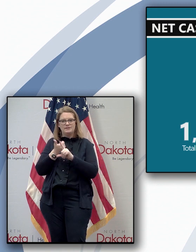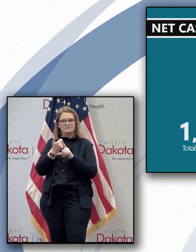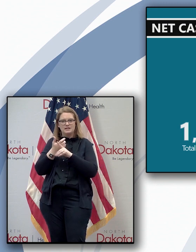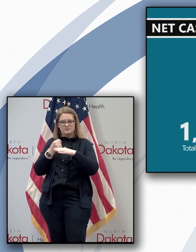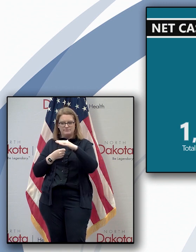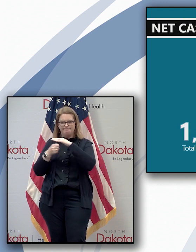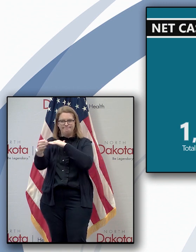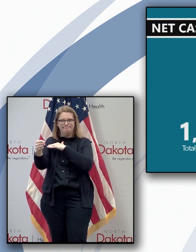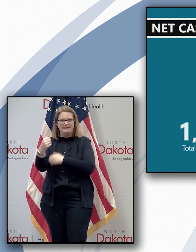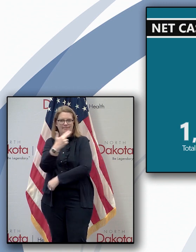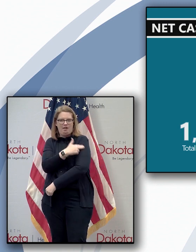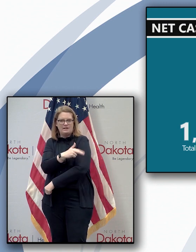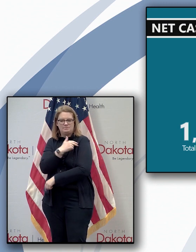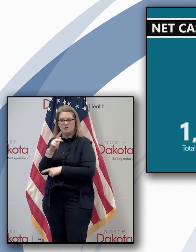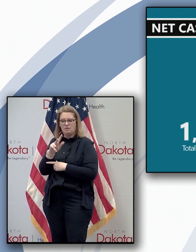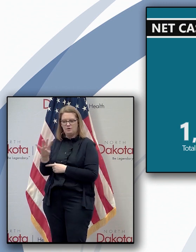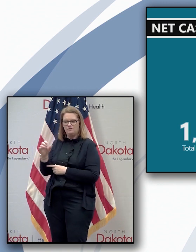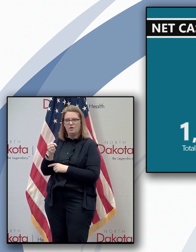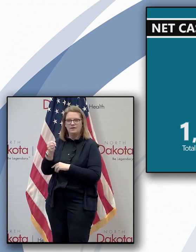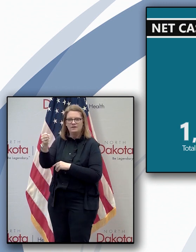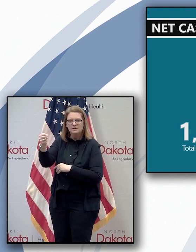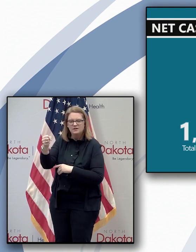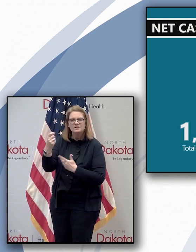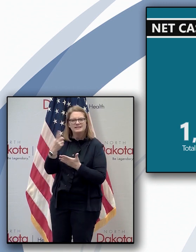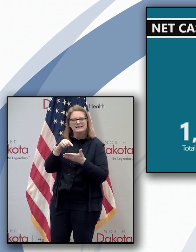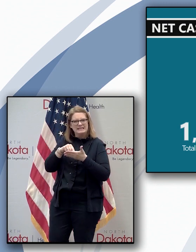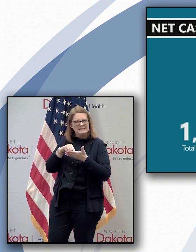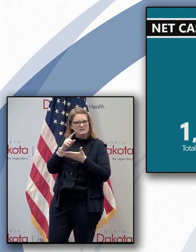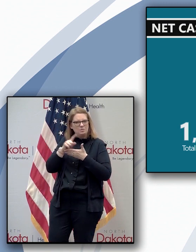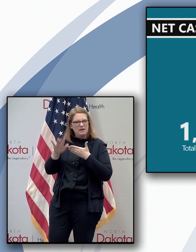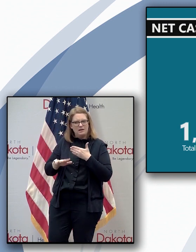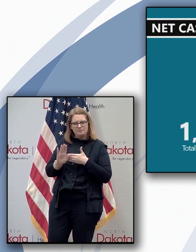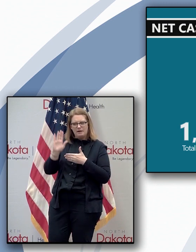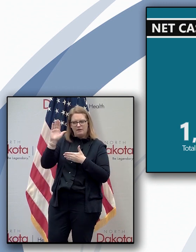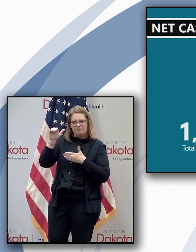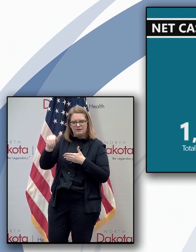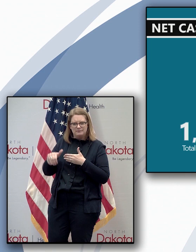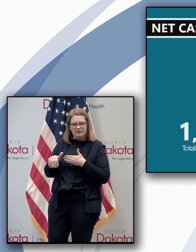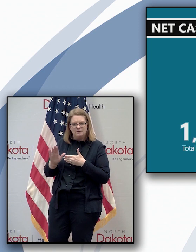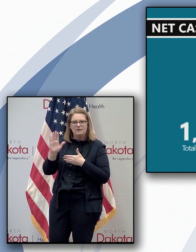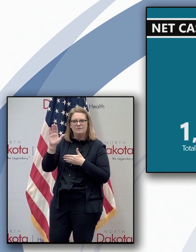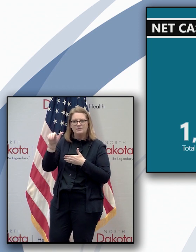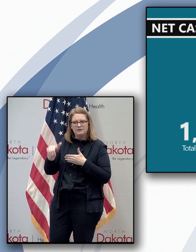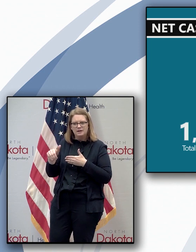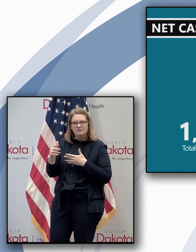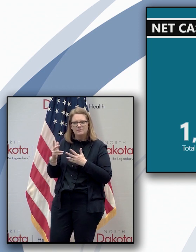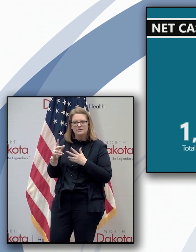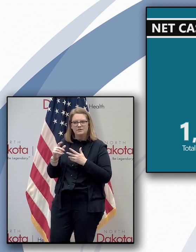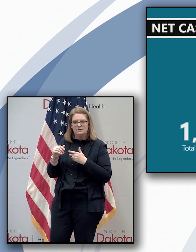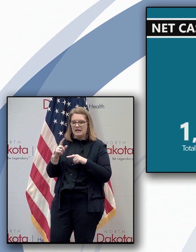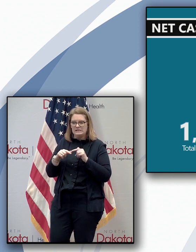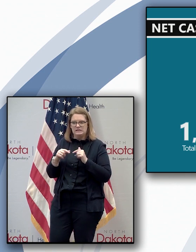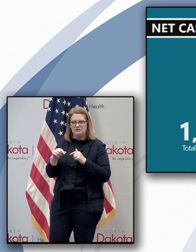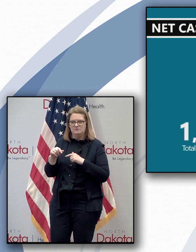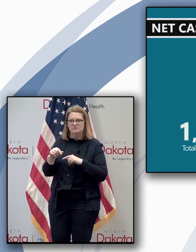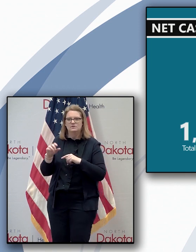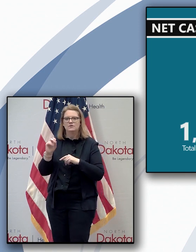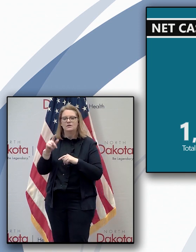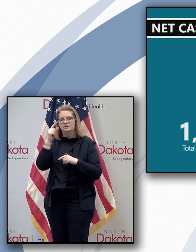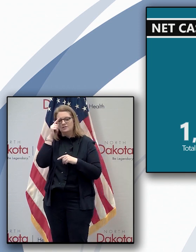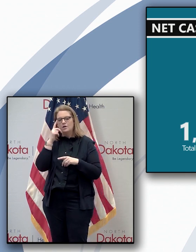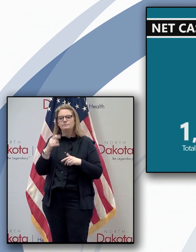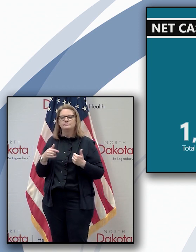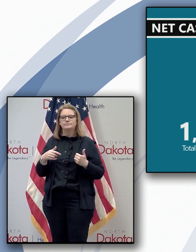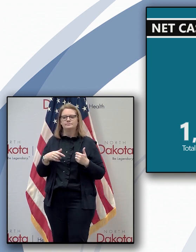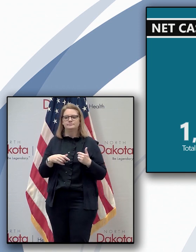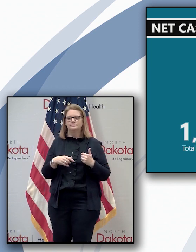There have been some, again, puts and takes on that over the weekend where some people have moved in, some have moved out.